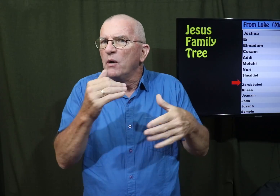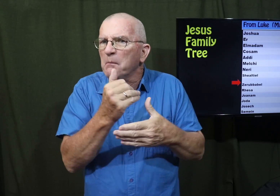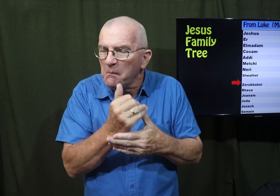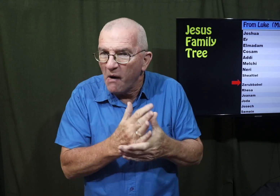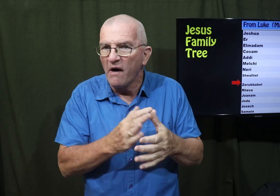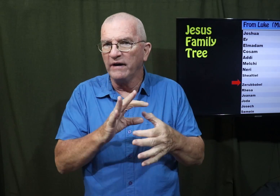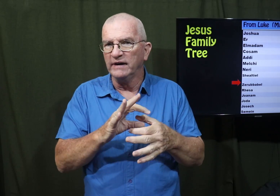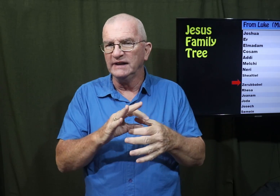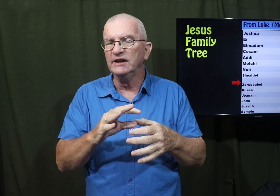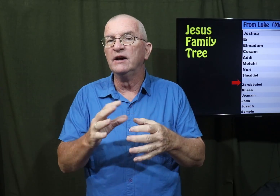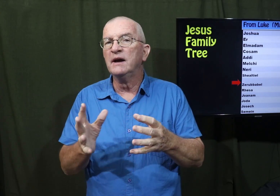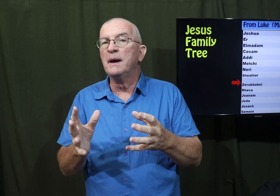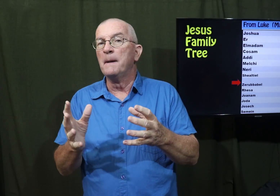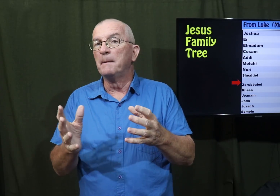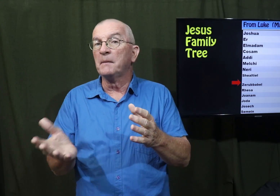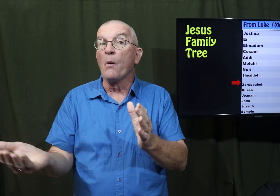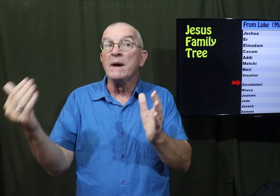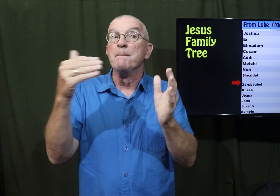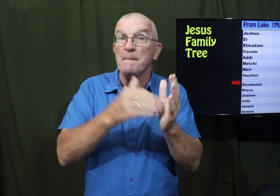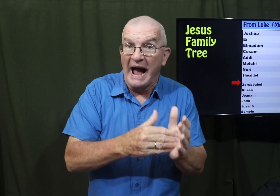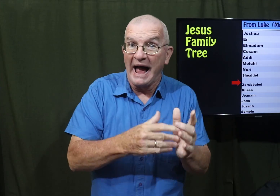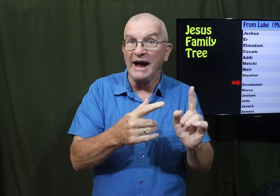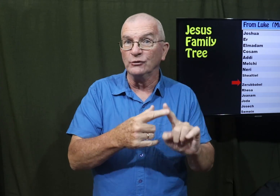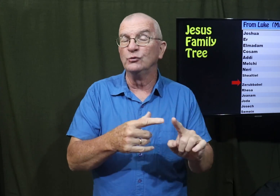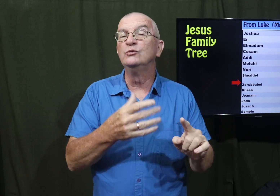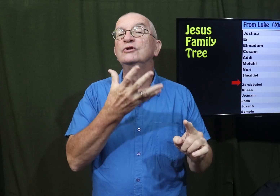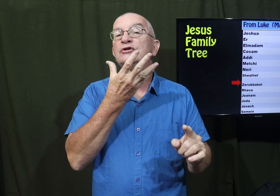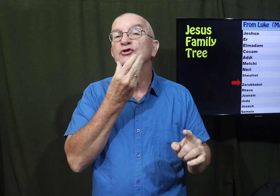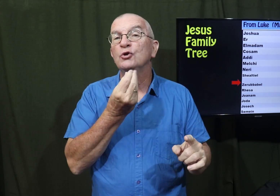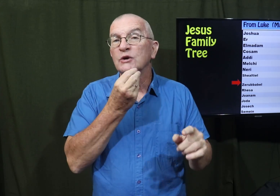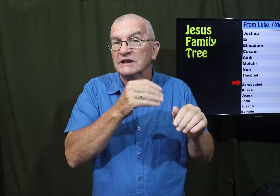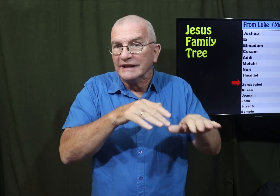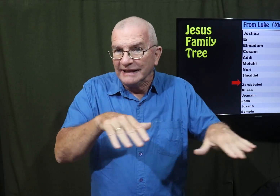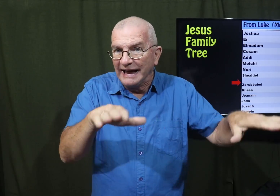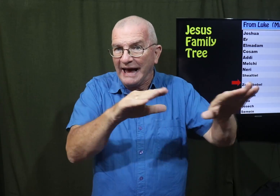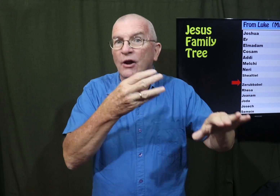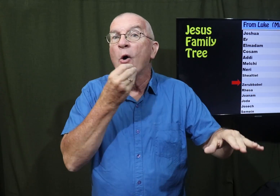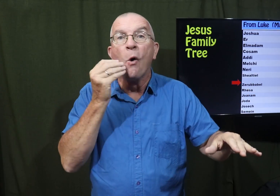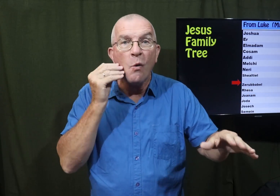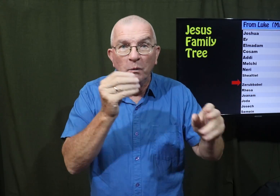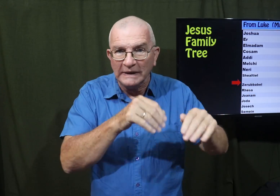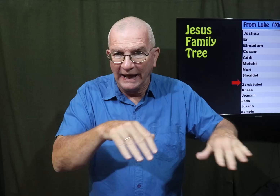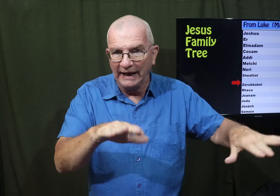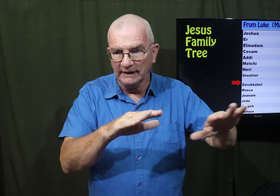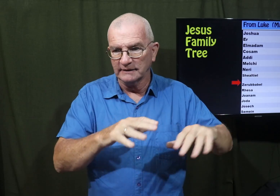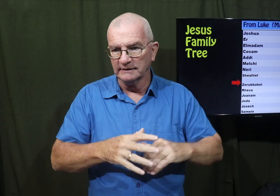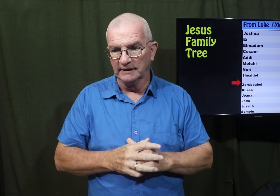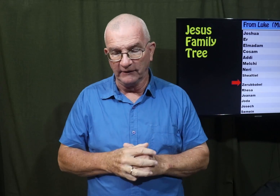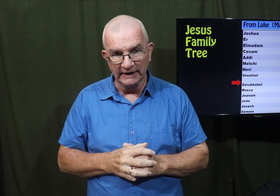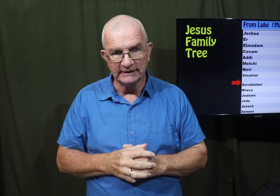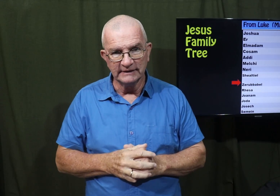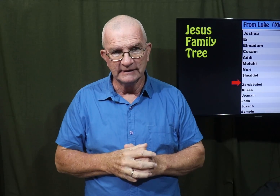So he has a very important part in the people coming back into the Jewish homeland.